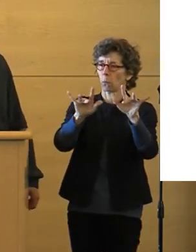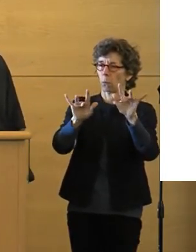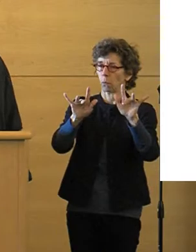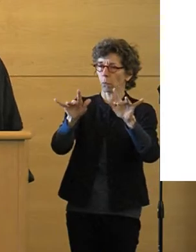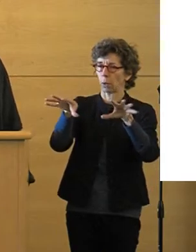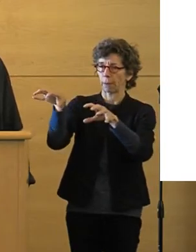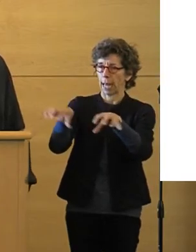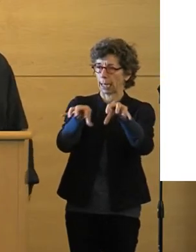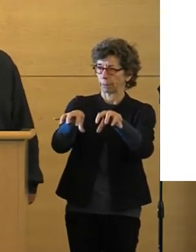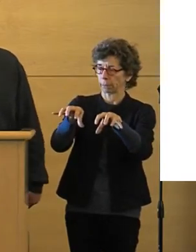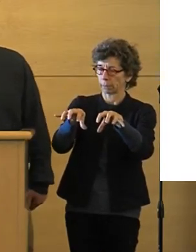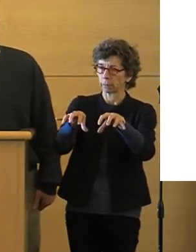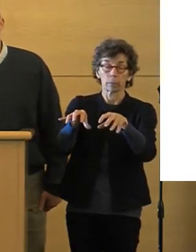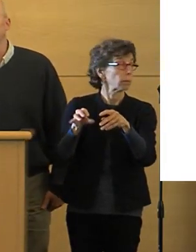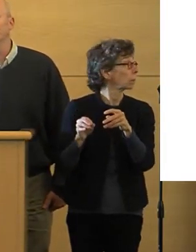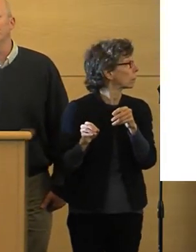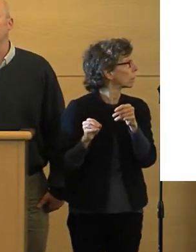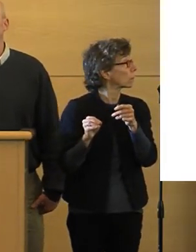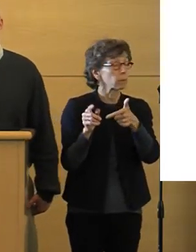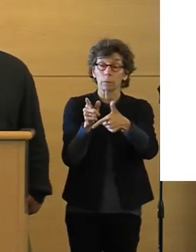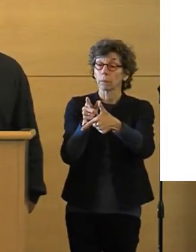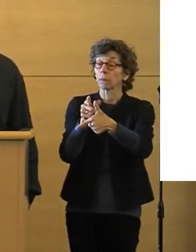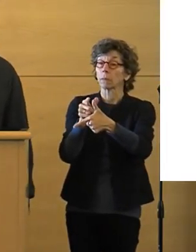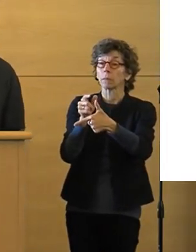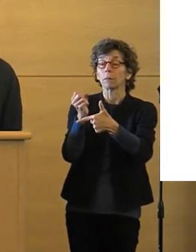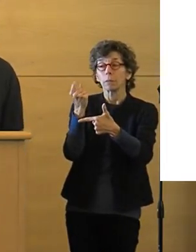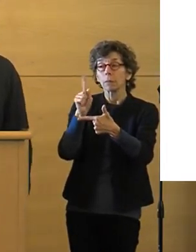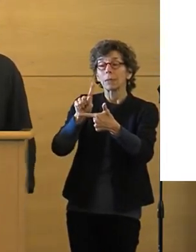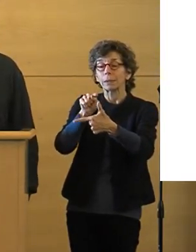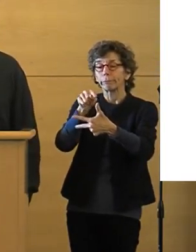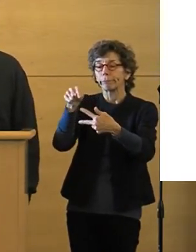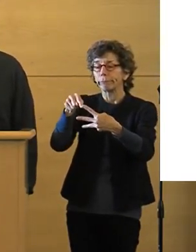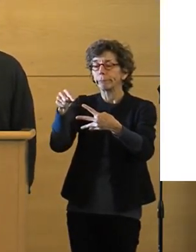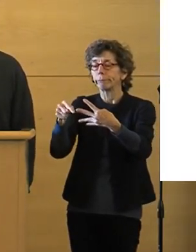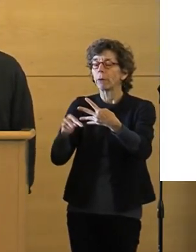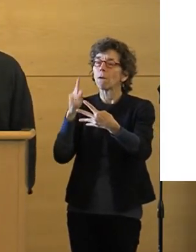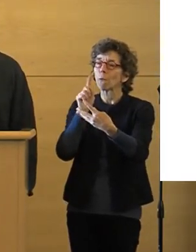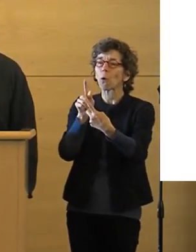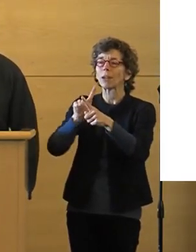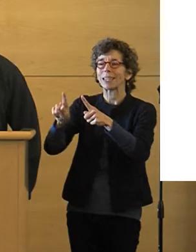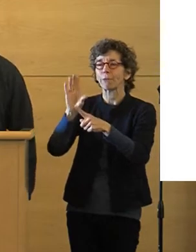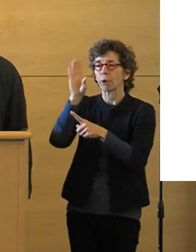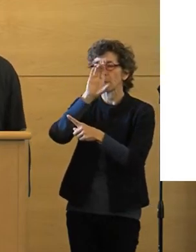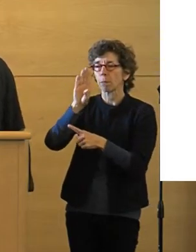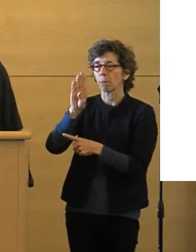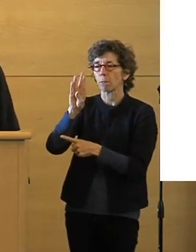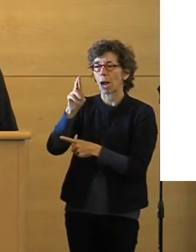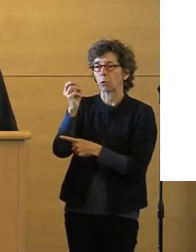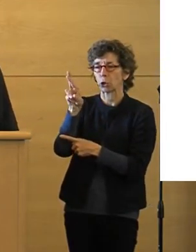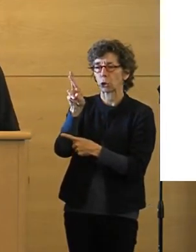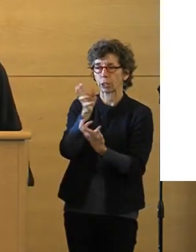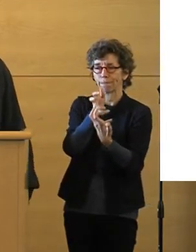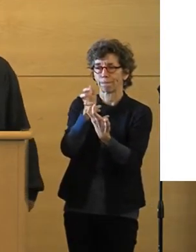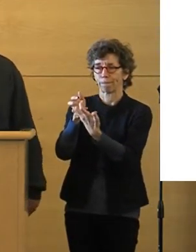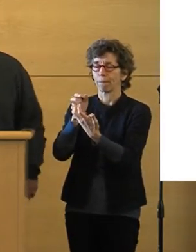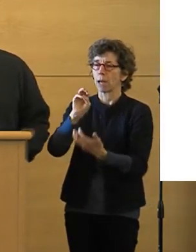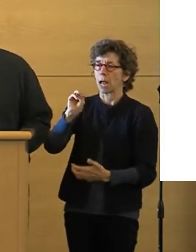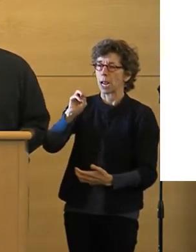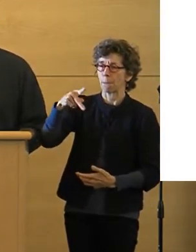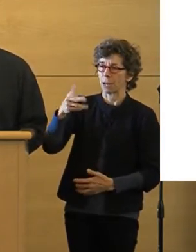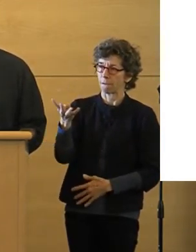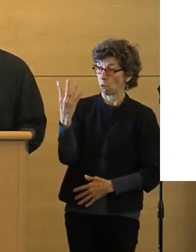source tags, which is the video source. So, what the video, you point to the video file, and